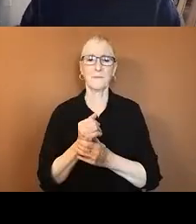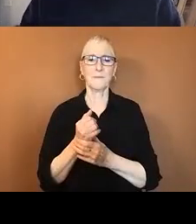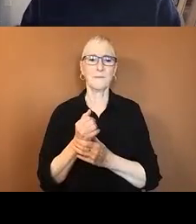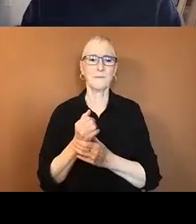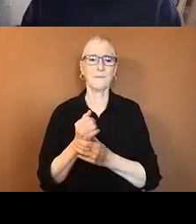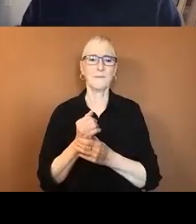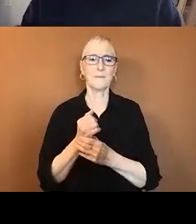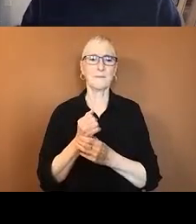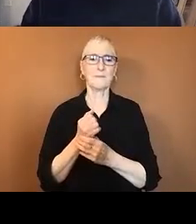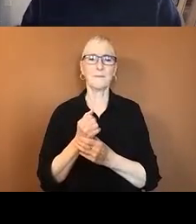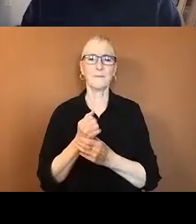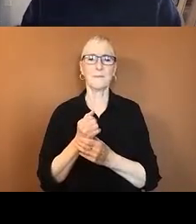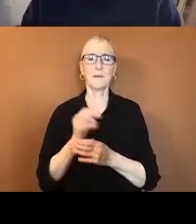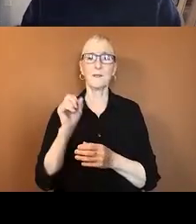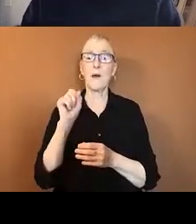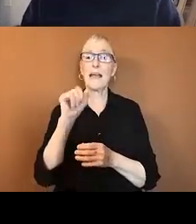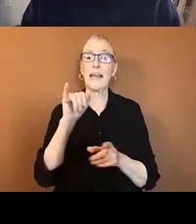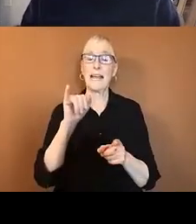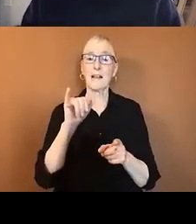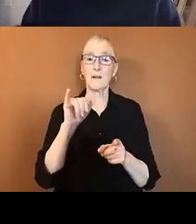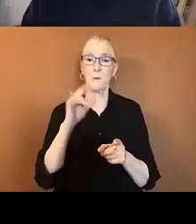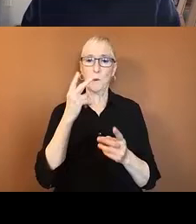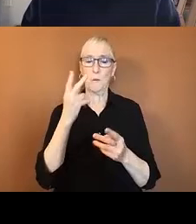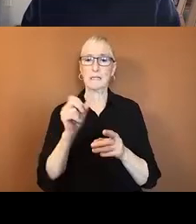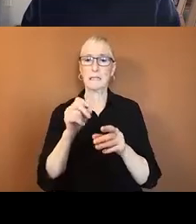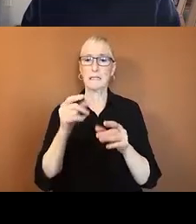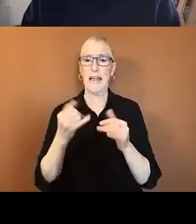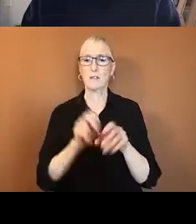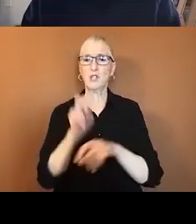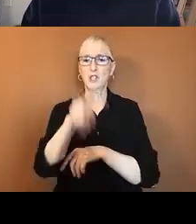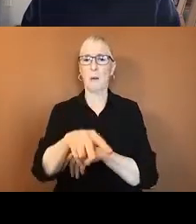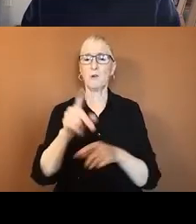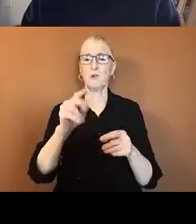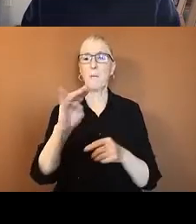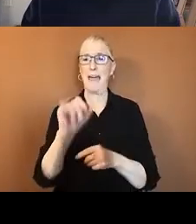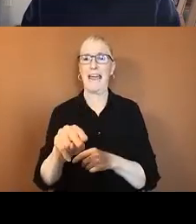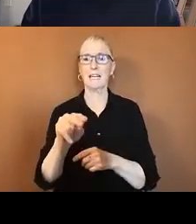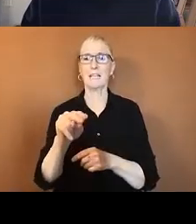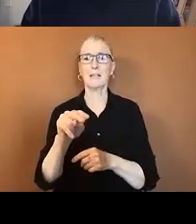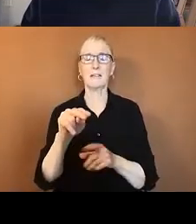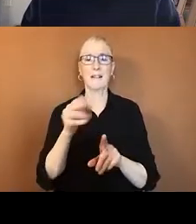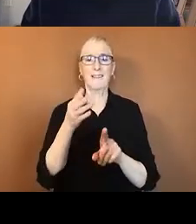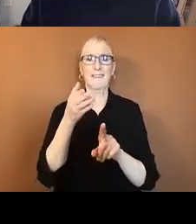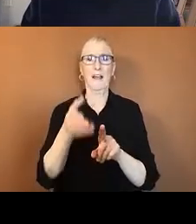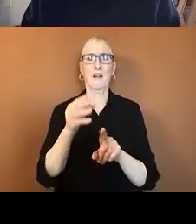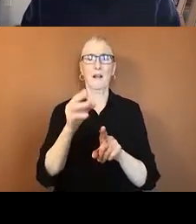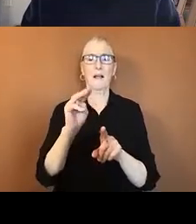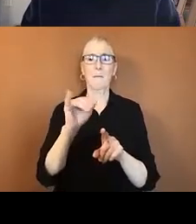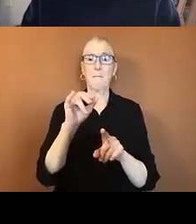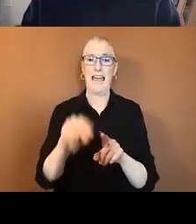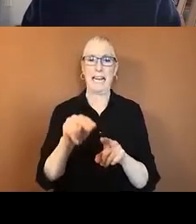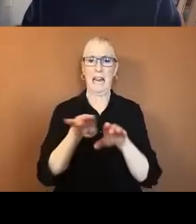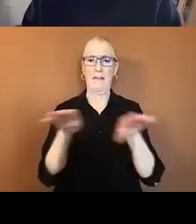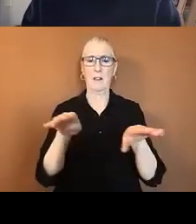pace. So if we're gonna skip to the main, and there it is. So this is the main kind of